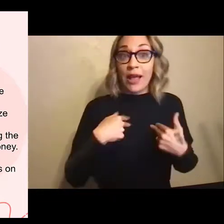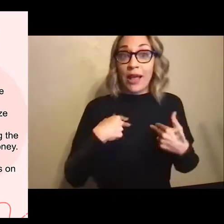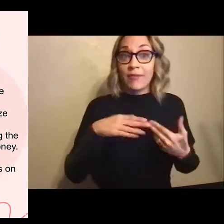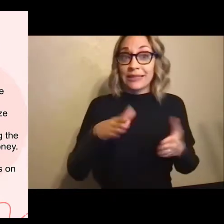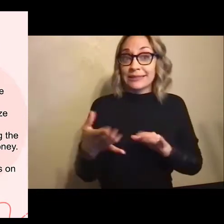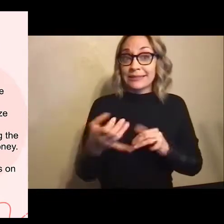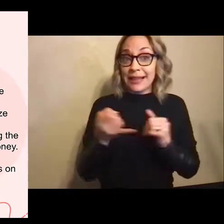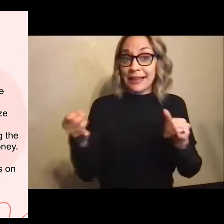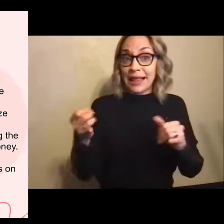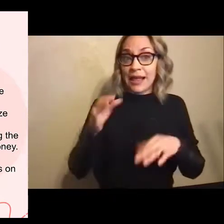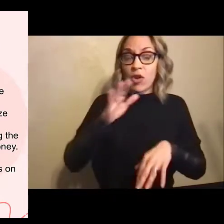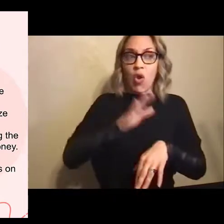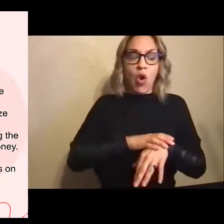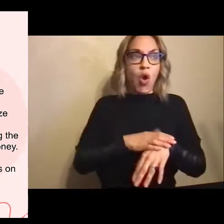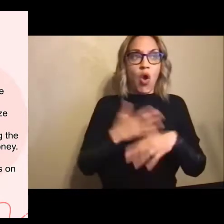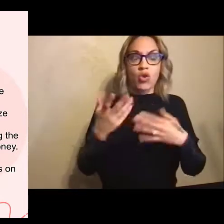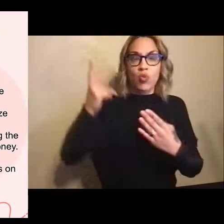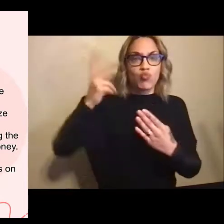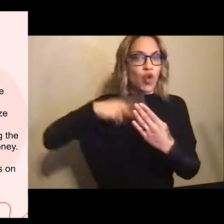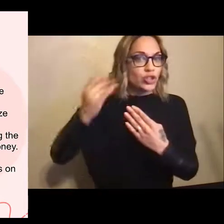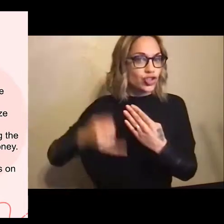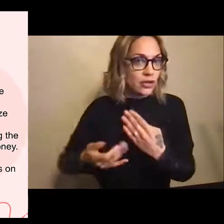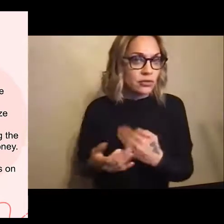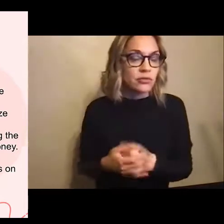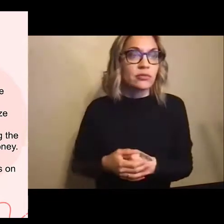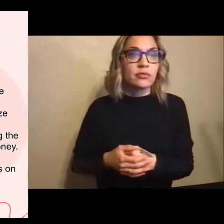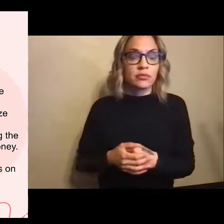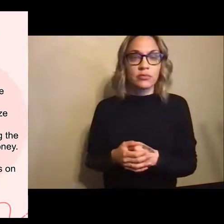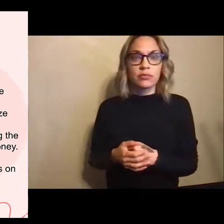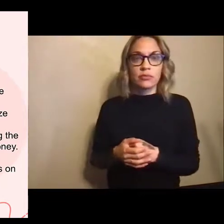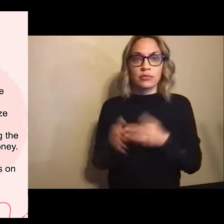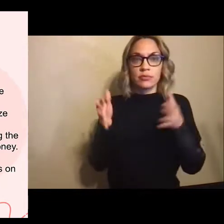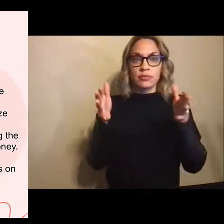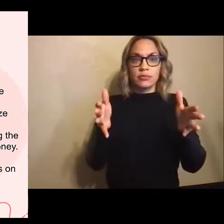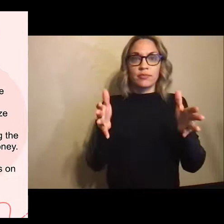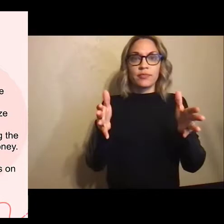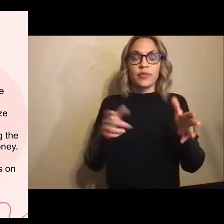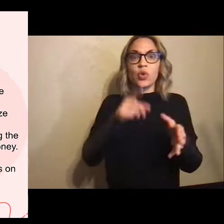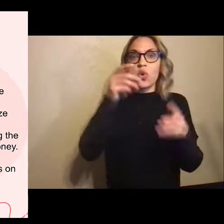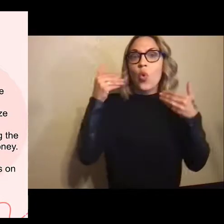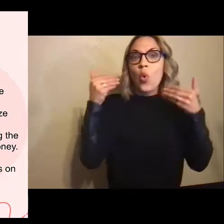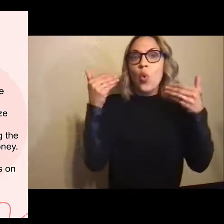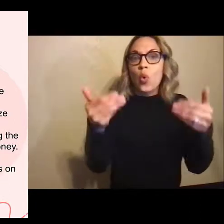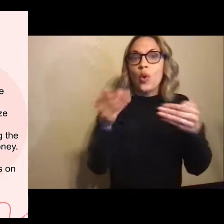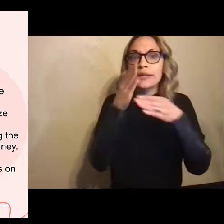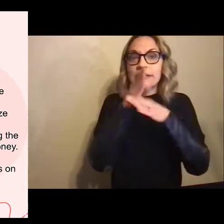if you have a deadline on a project